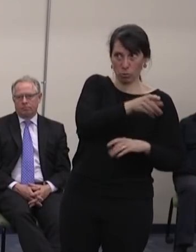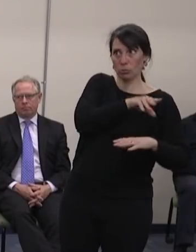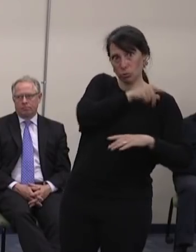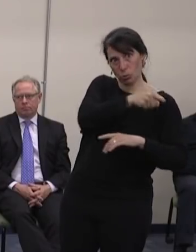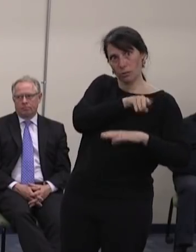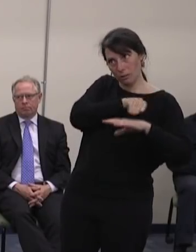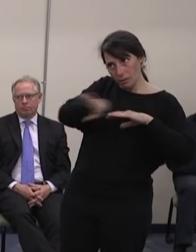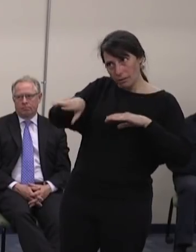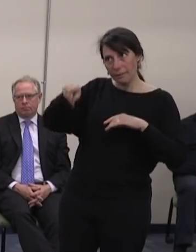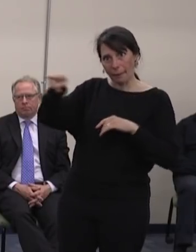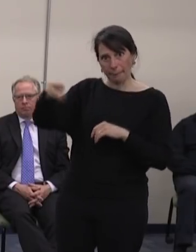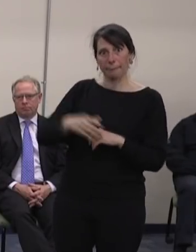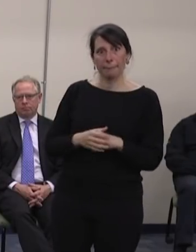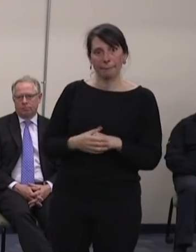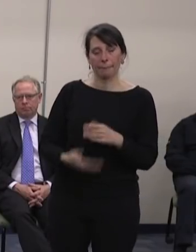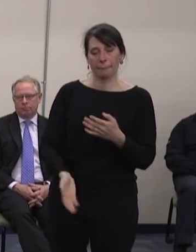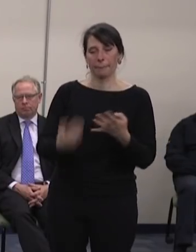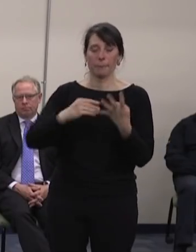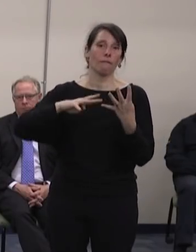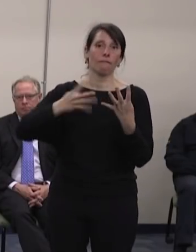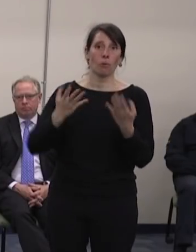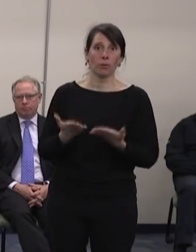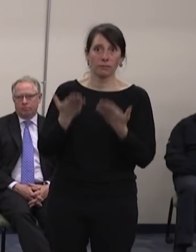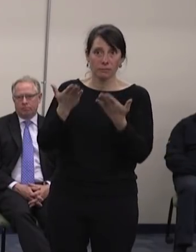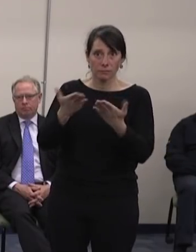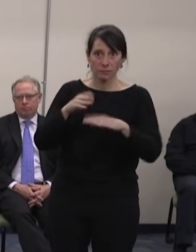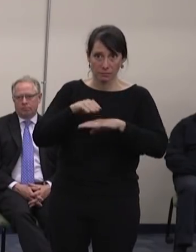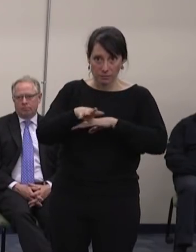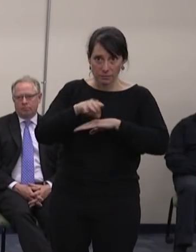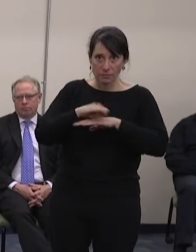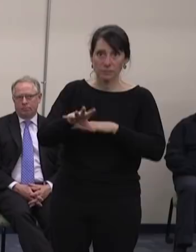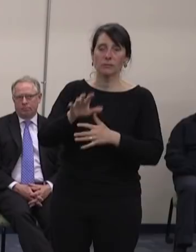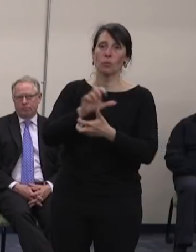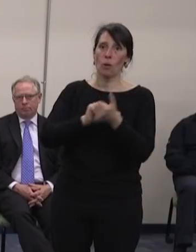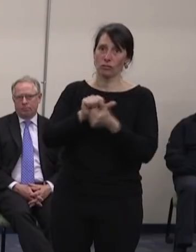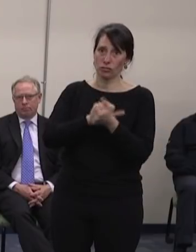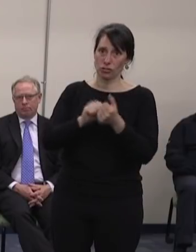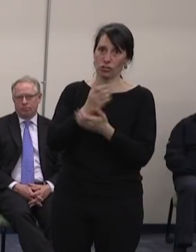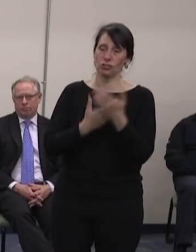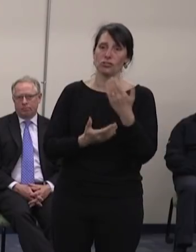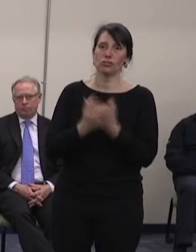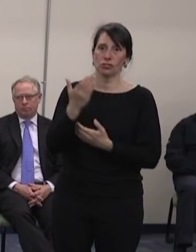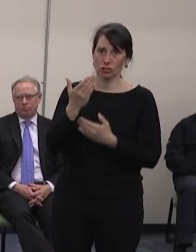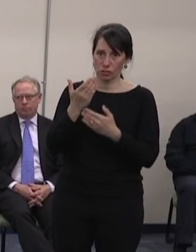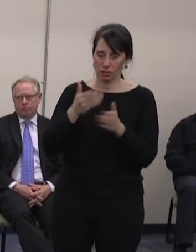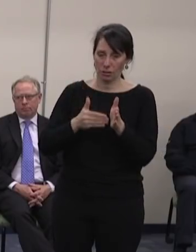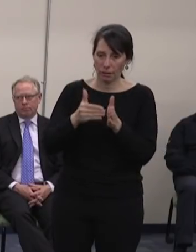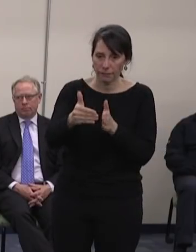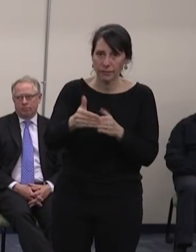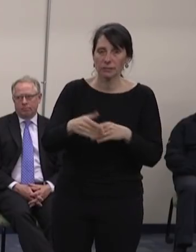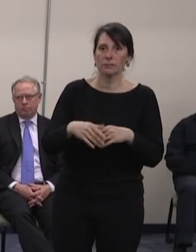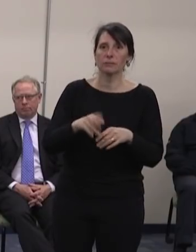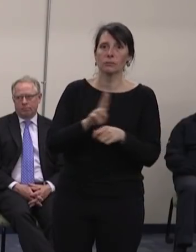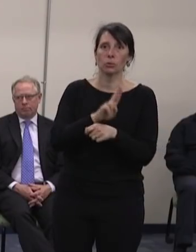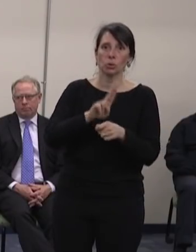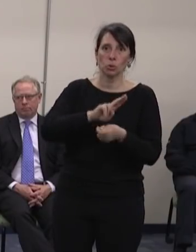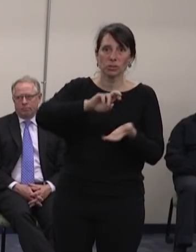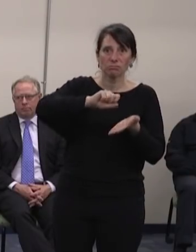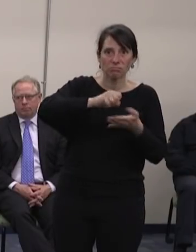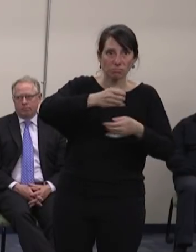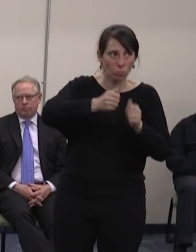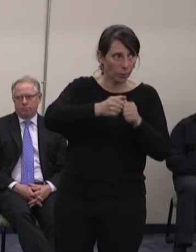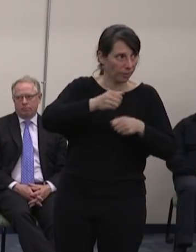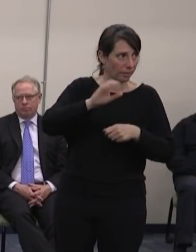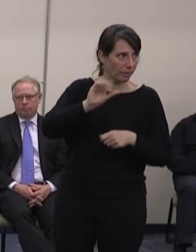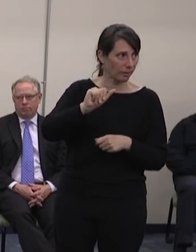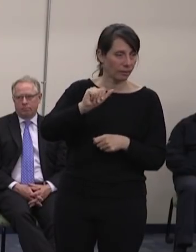Number 4, please wash your hands frequently with soap and water, or use an alcohol-based hand sanitizer.